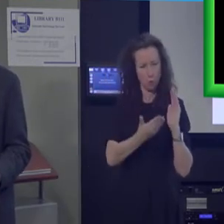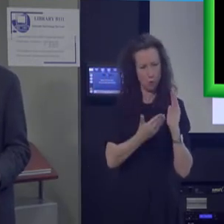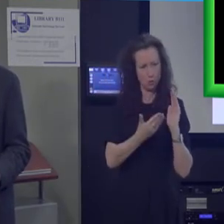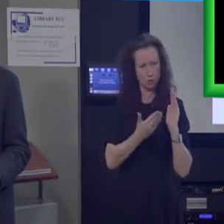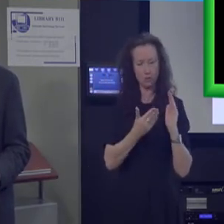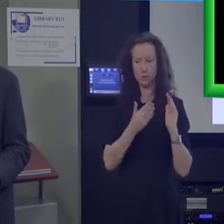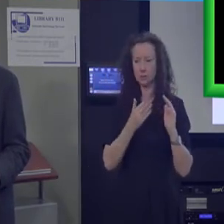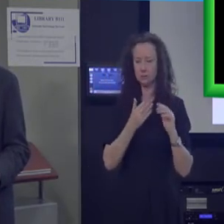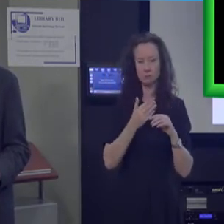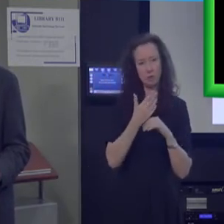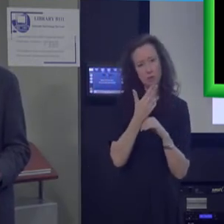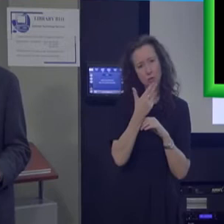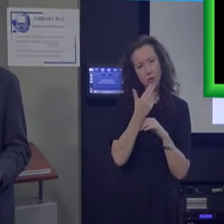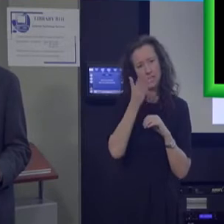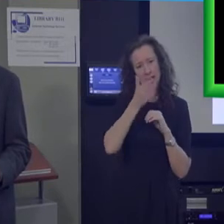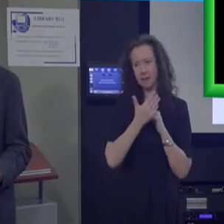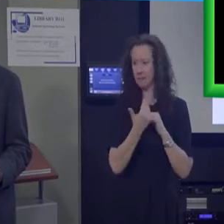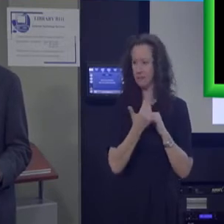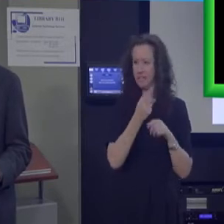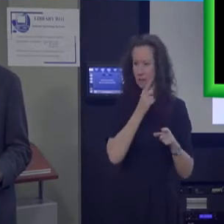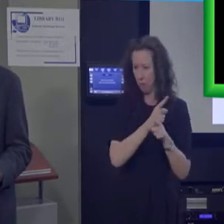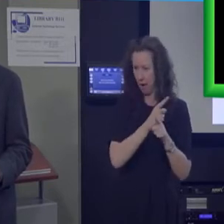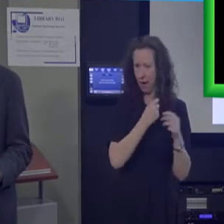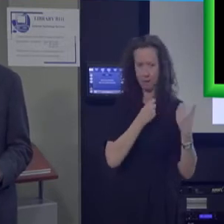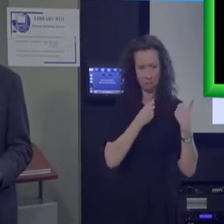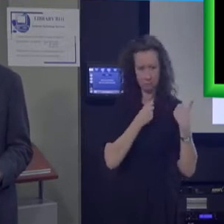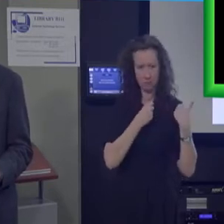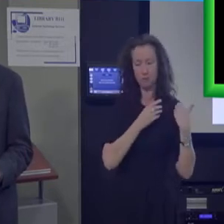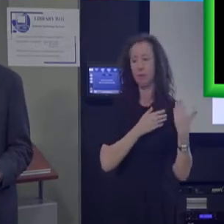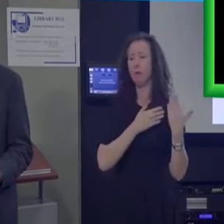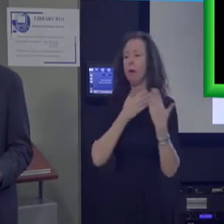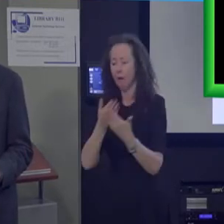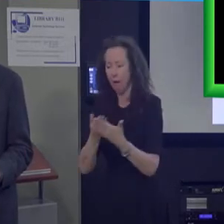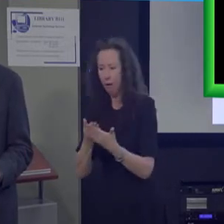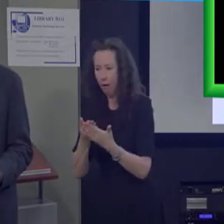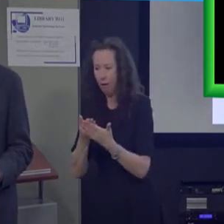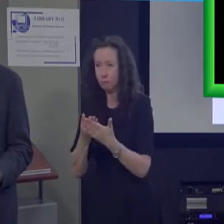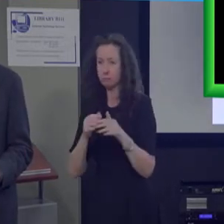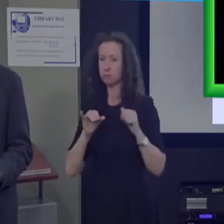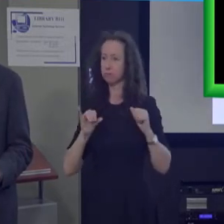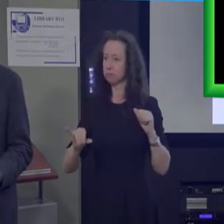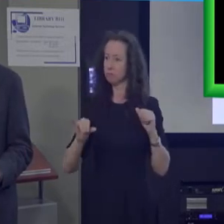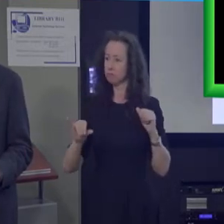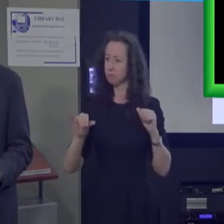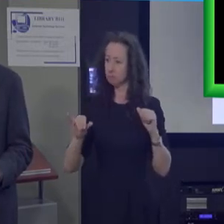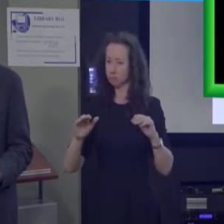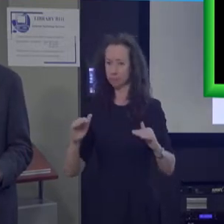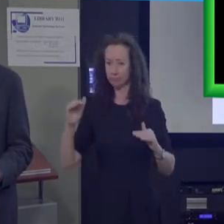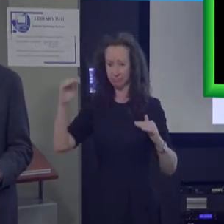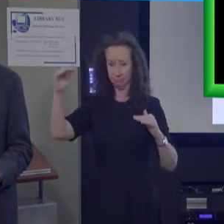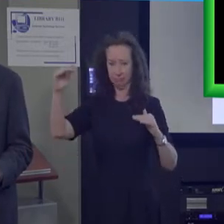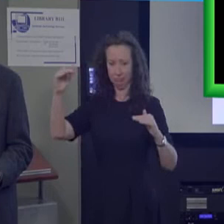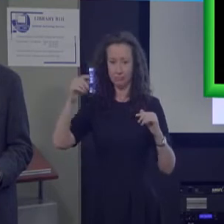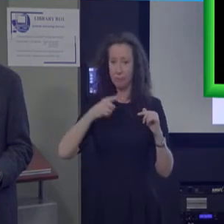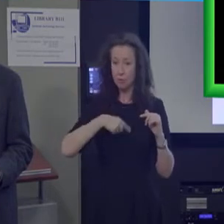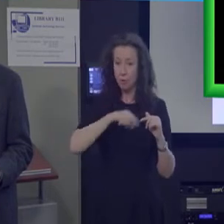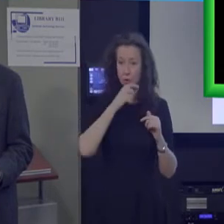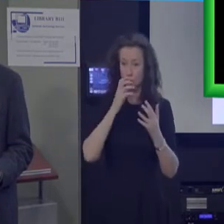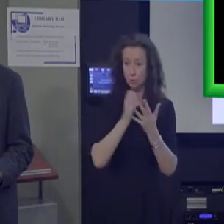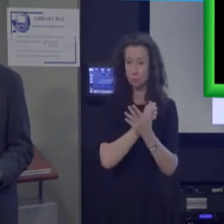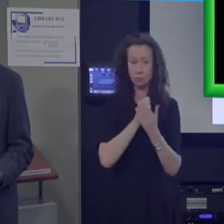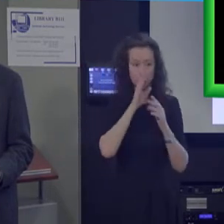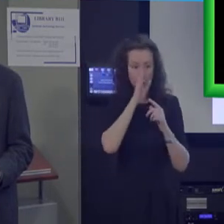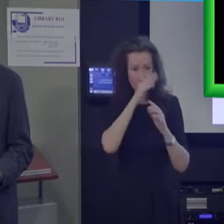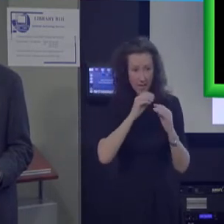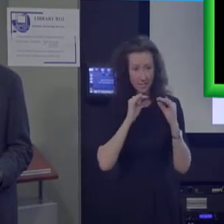13 more out of the 15 questions correct. And in both grades who were trained on direct